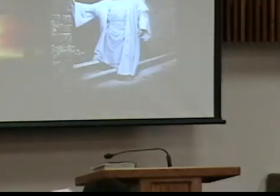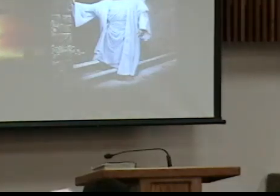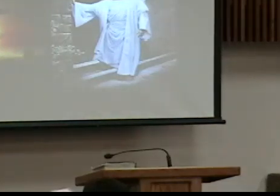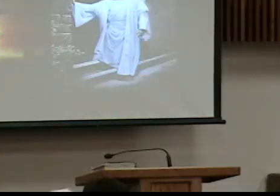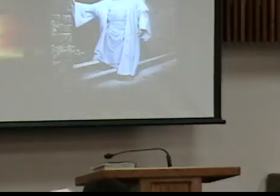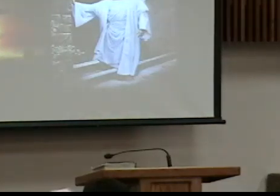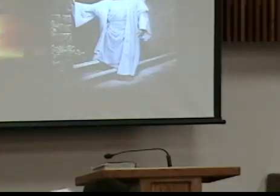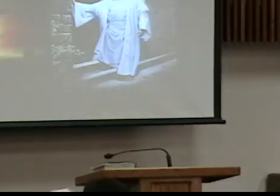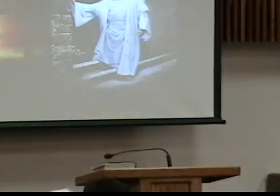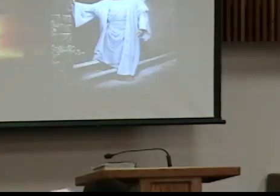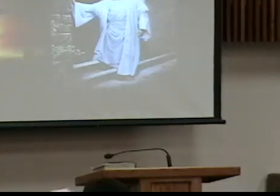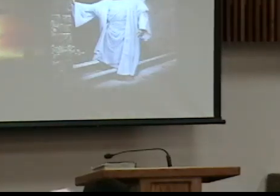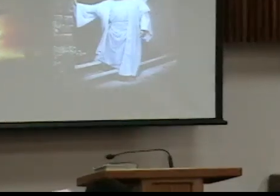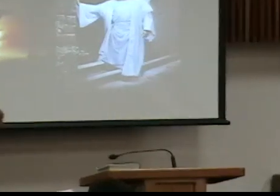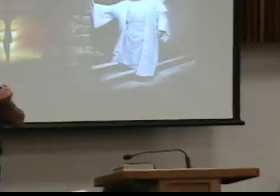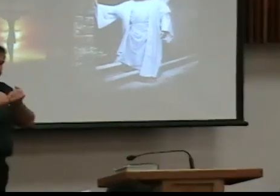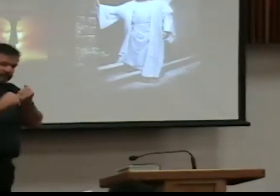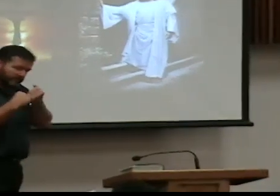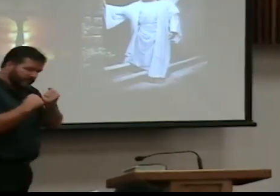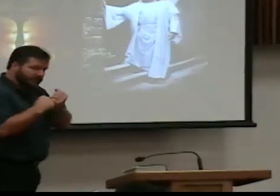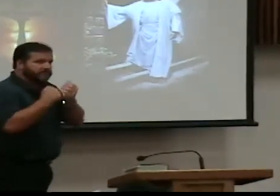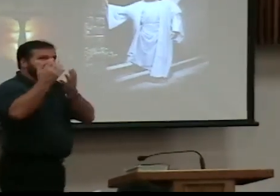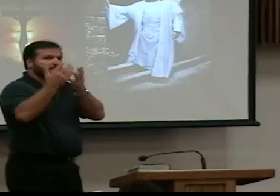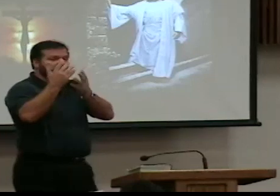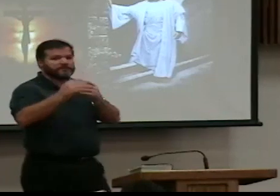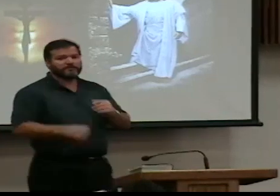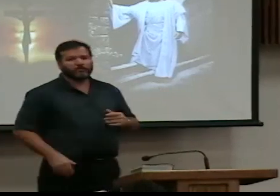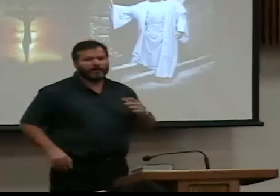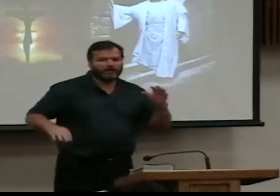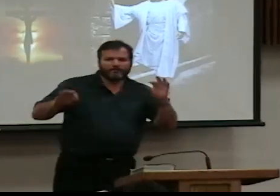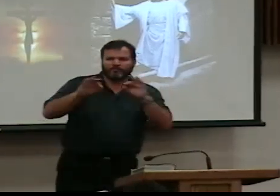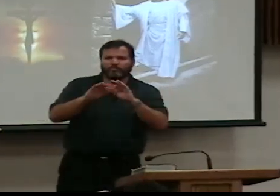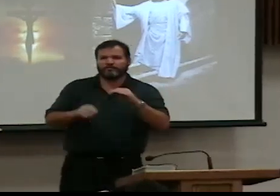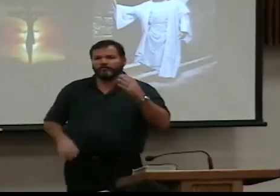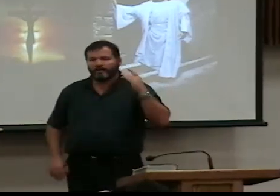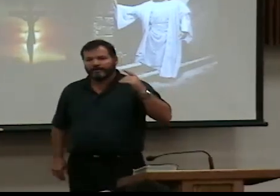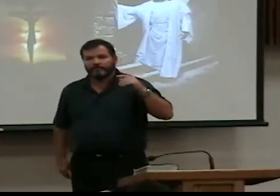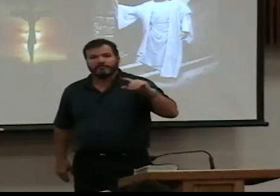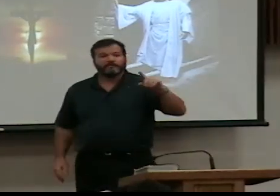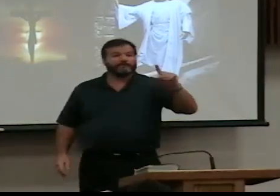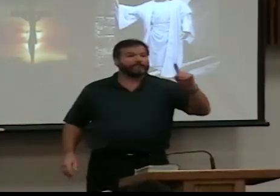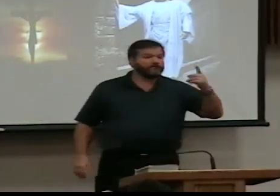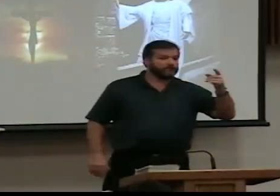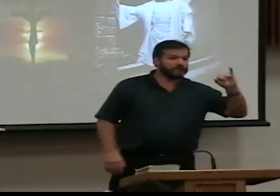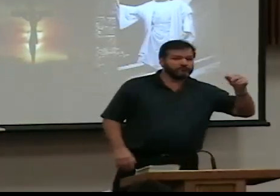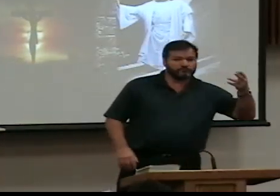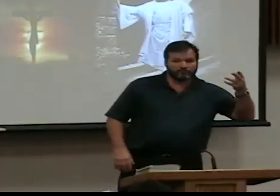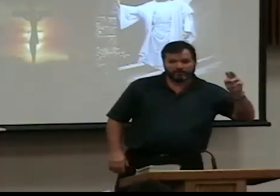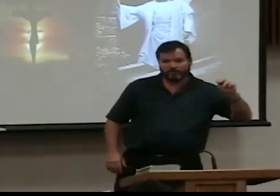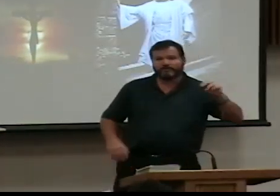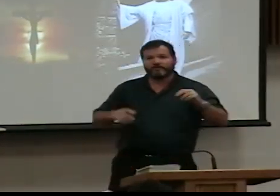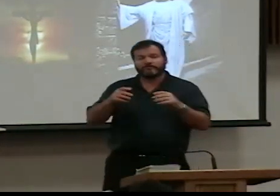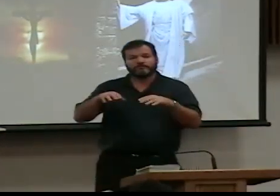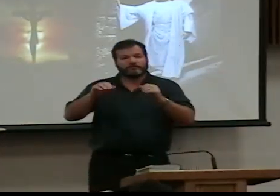Will they get mad? I don't know. We find support. It's very important. In 1 John,